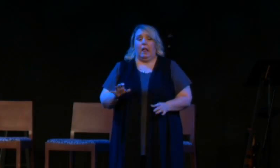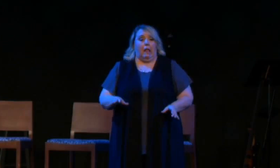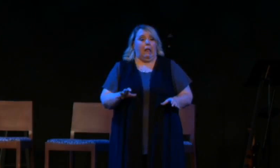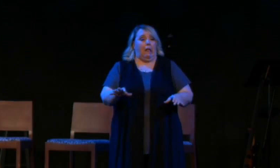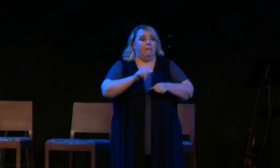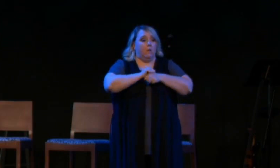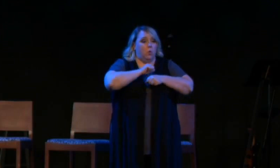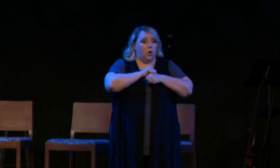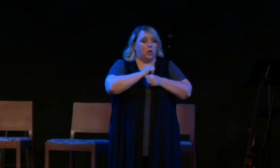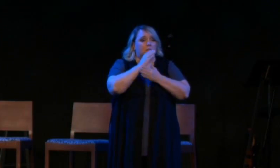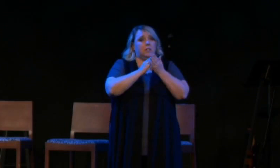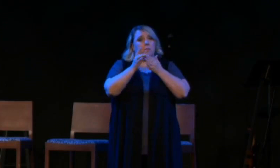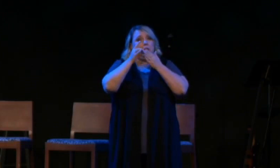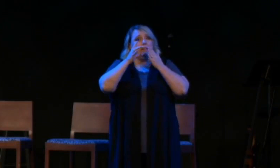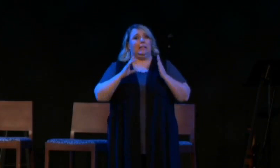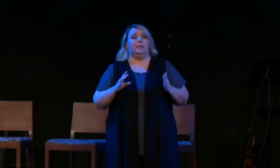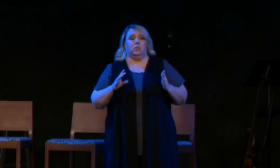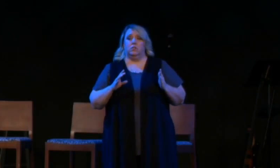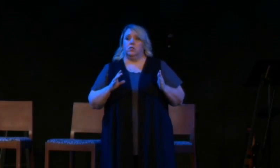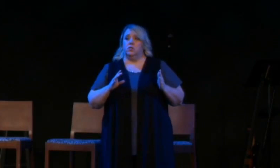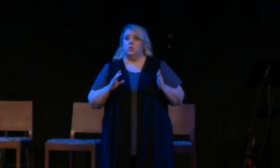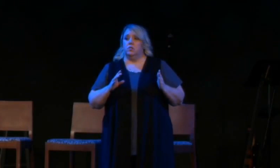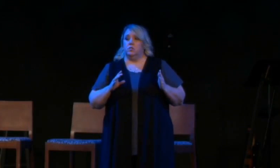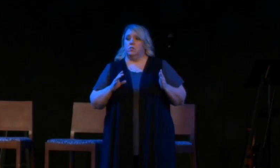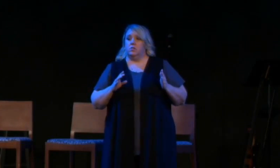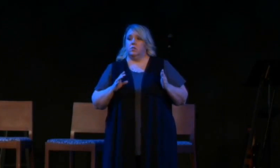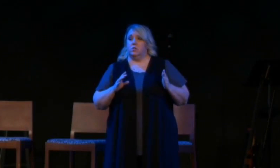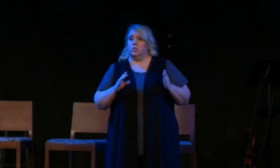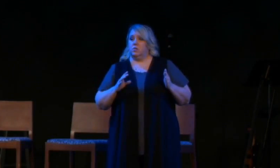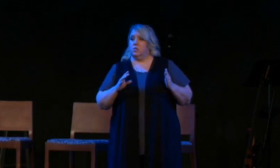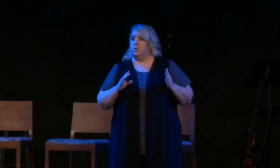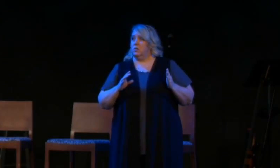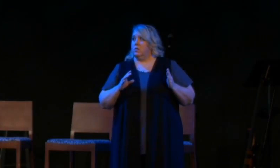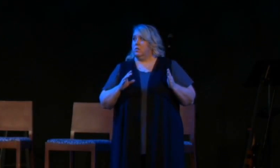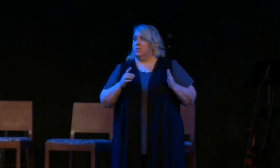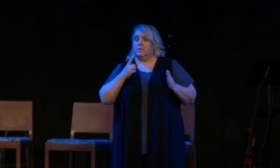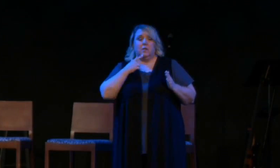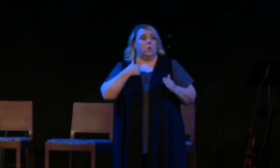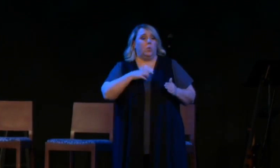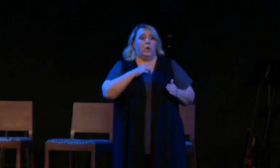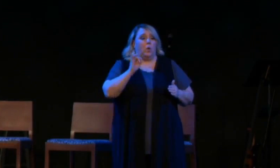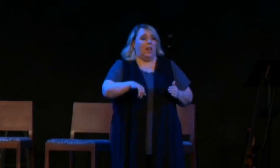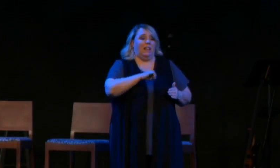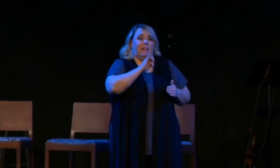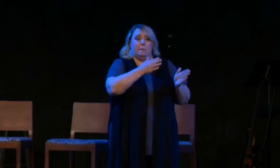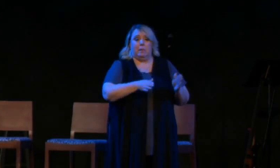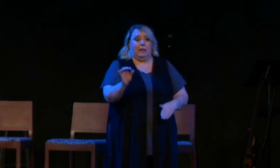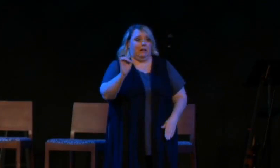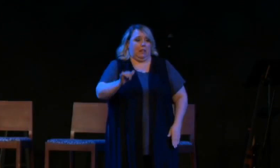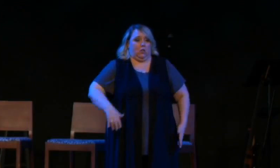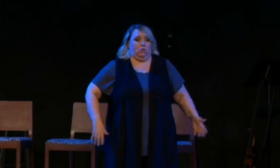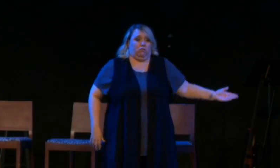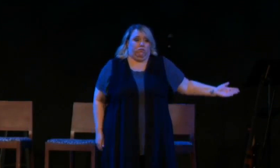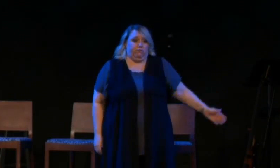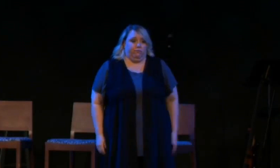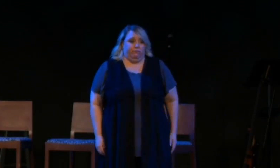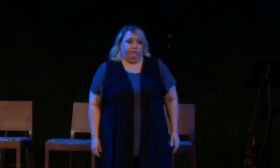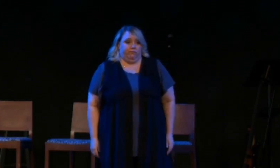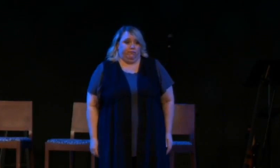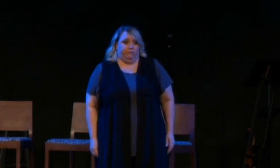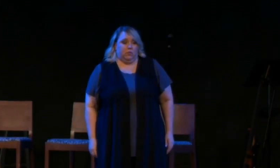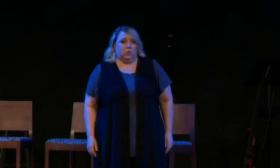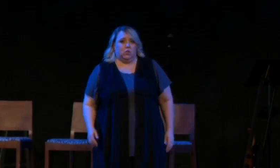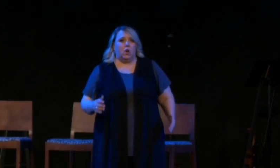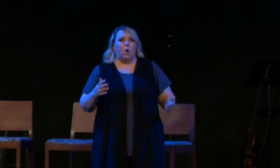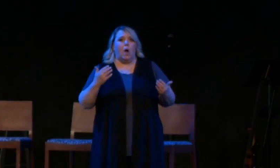some of the leaders of those groups that had previously threatened to leave have said, well, we don't like this plan either. So I took